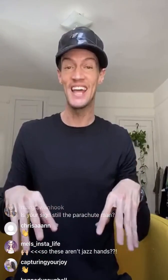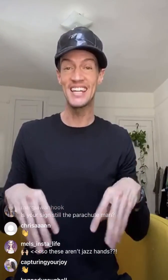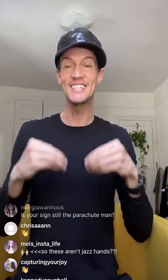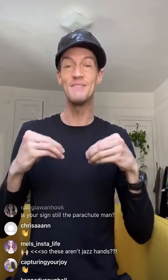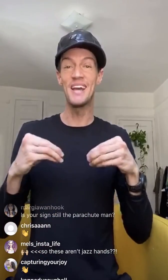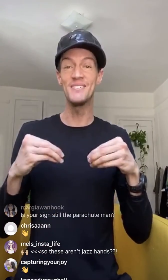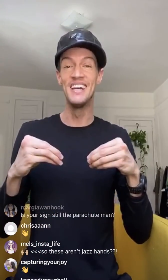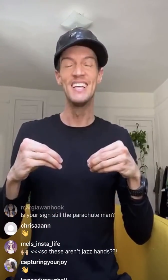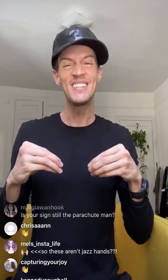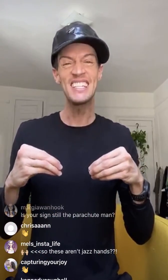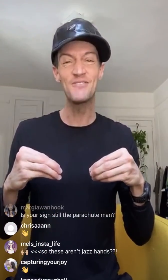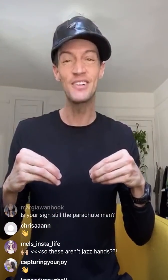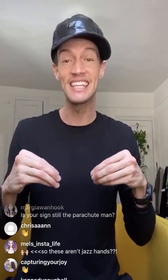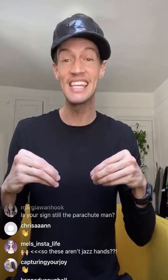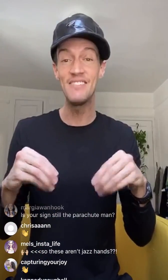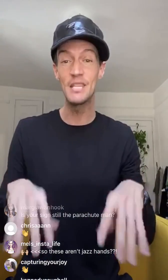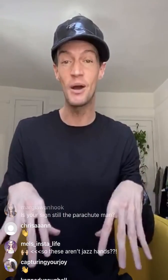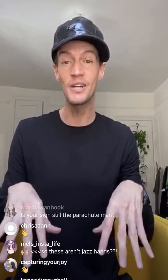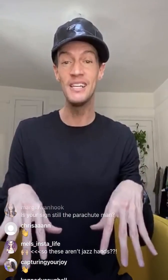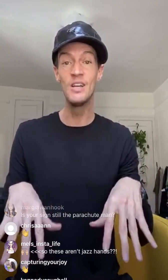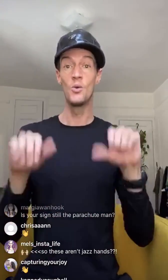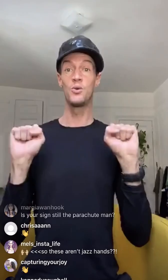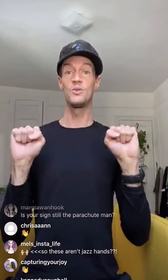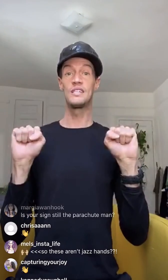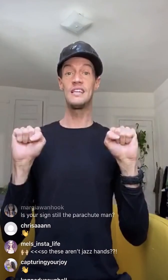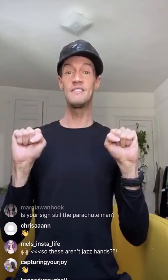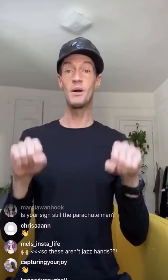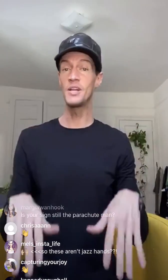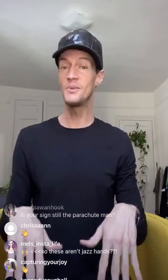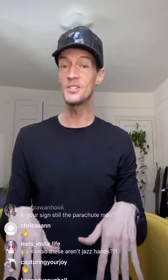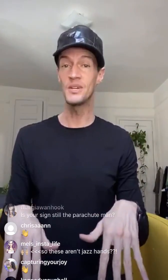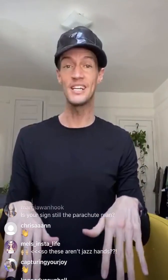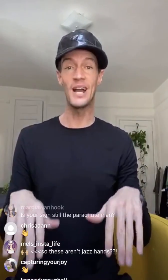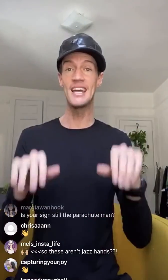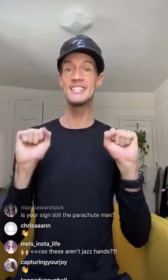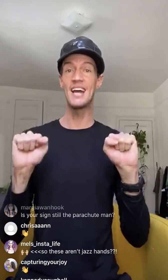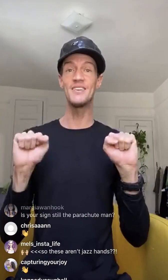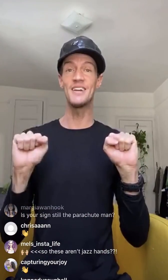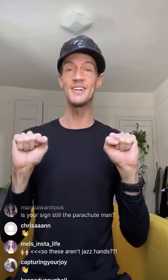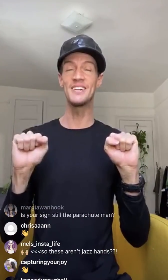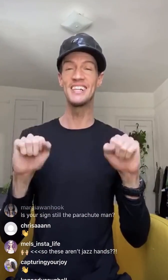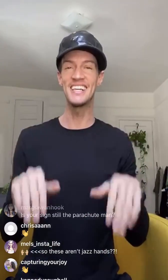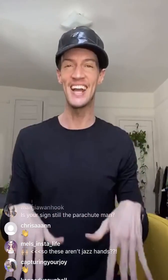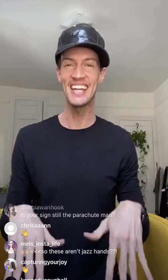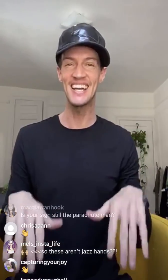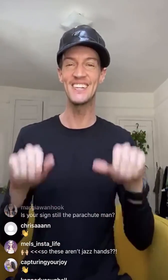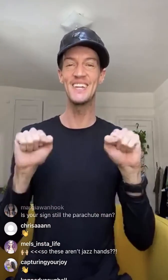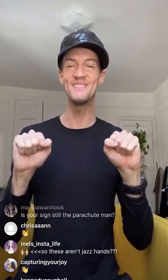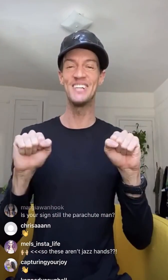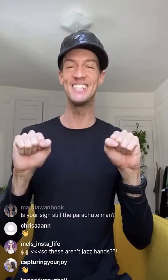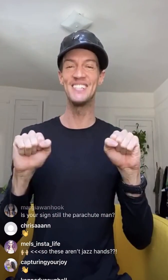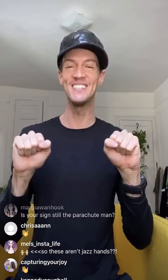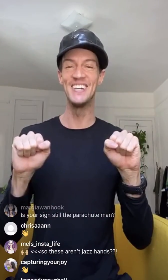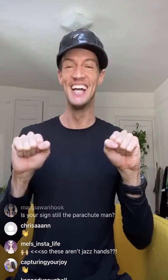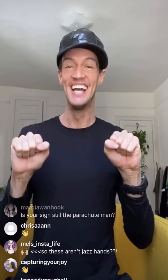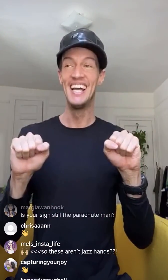You guys are doing great. If you want to accept something, we just kind of, oh yeah, I can accept that. And that can be a mood, a feeling, or an